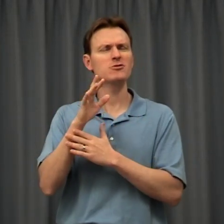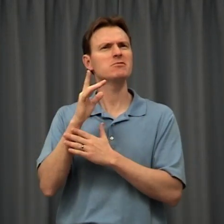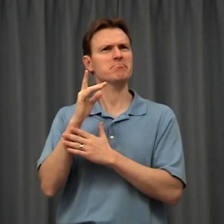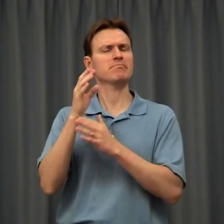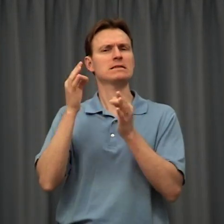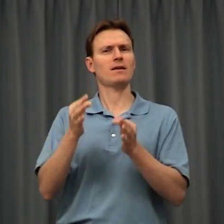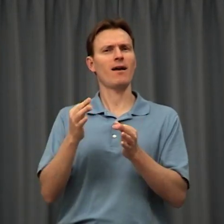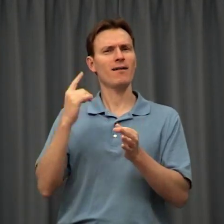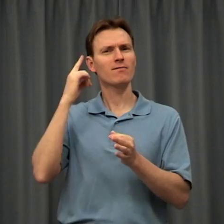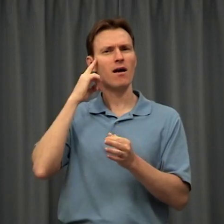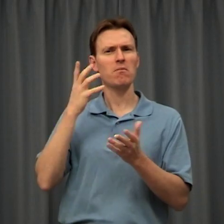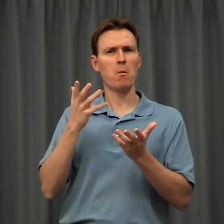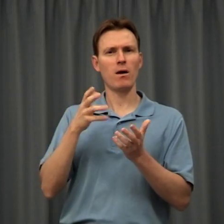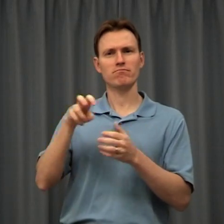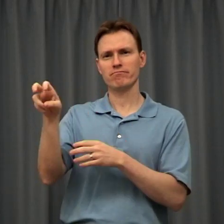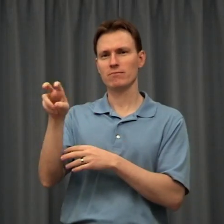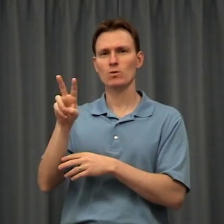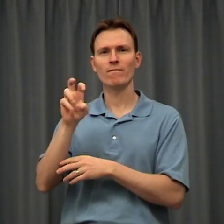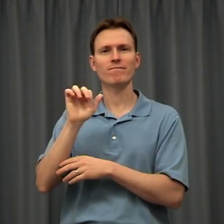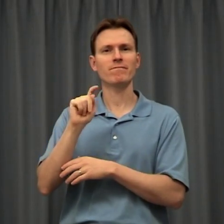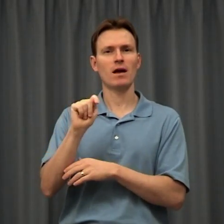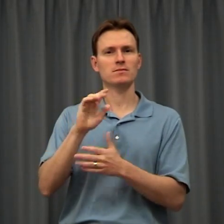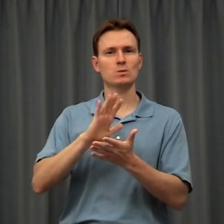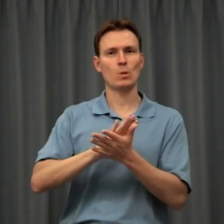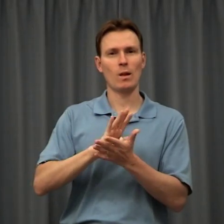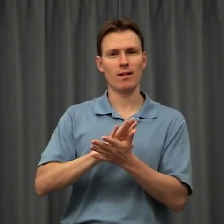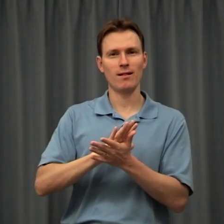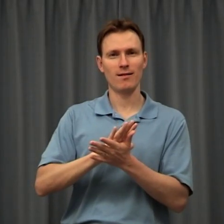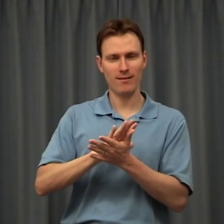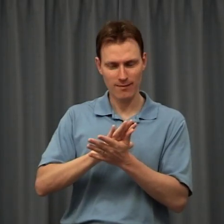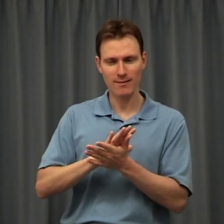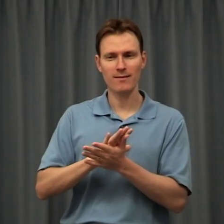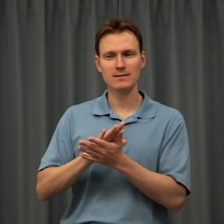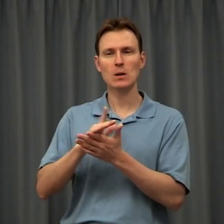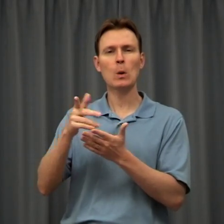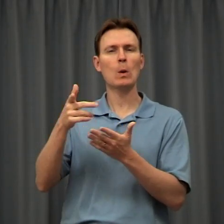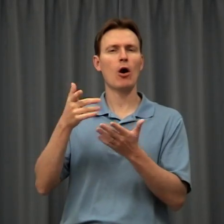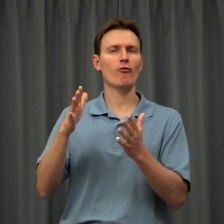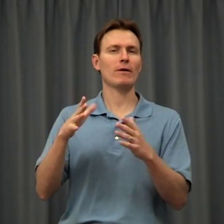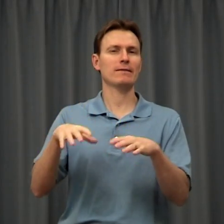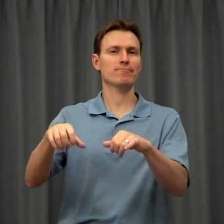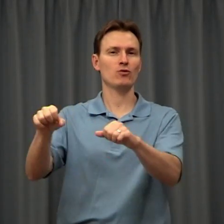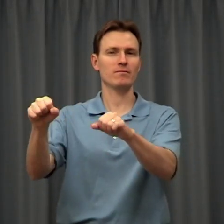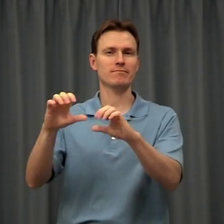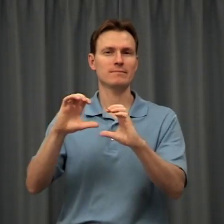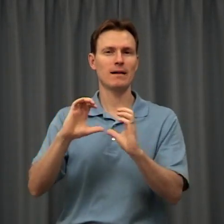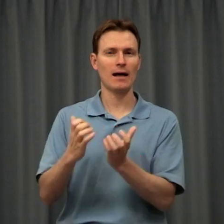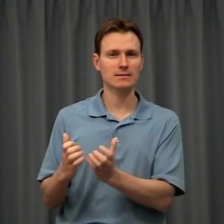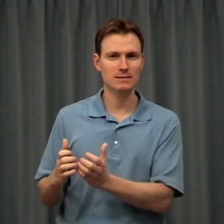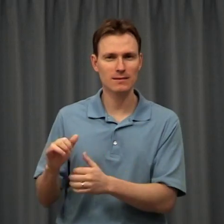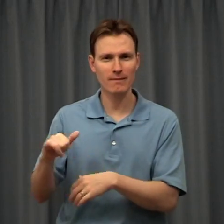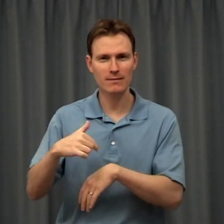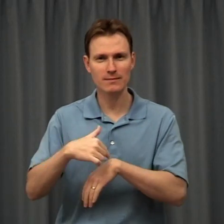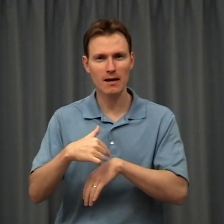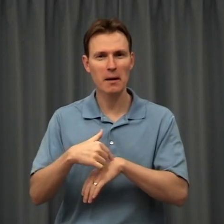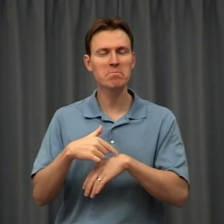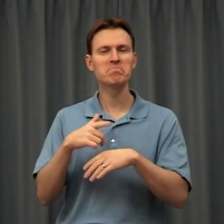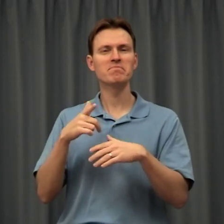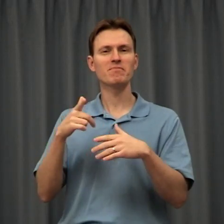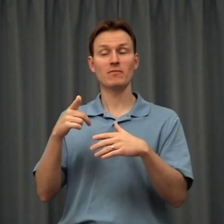In the middle of college, I had decided to go to veterinary school. I had already taken courses that were the same prerequisites